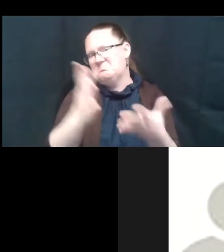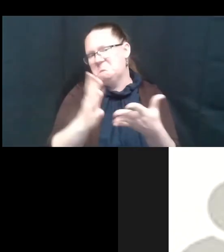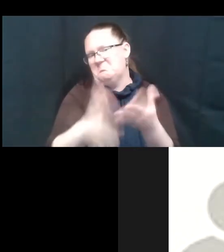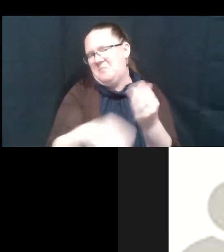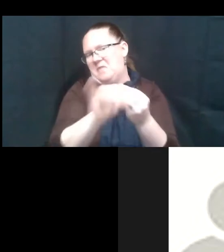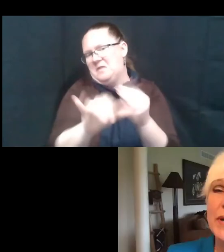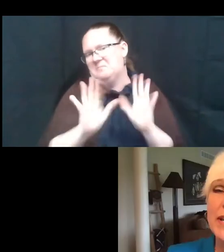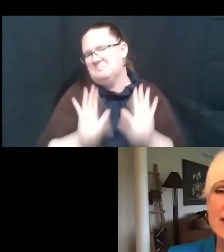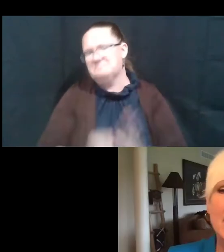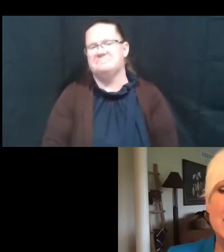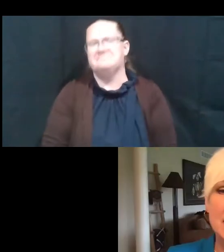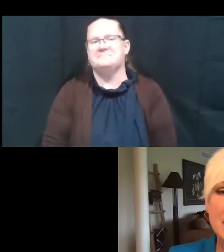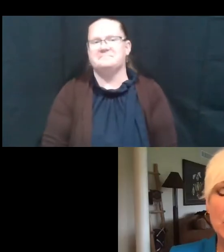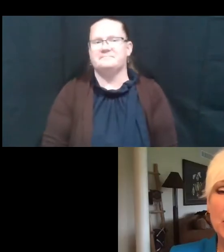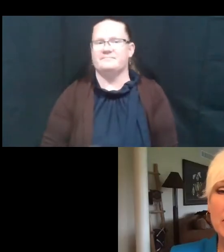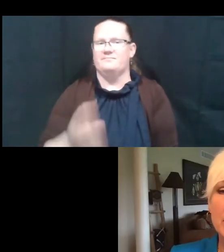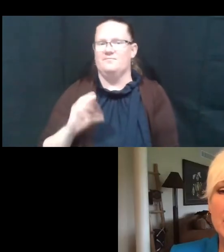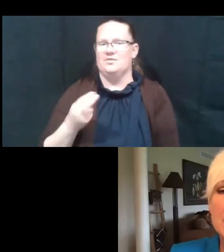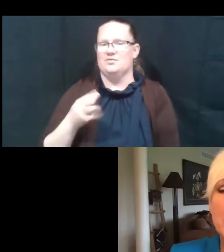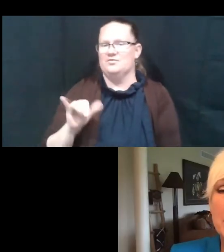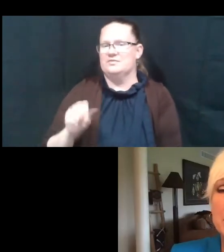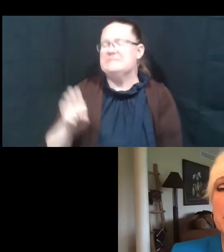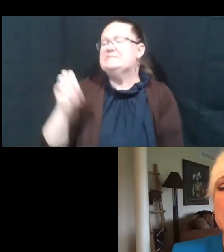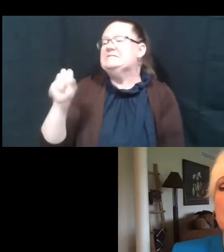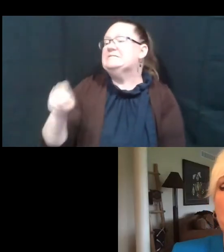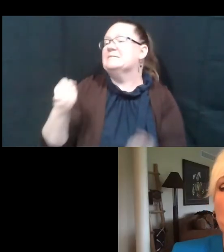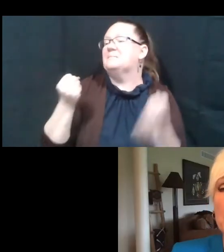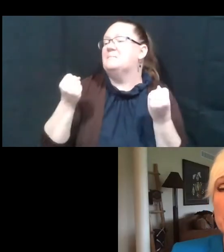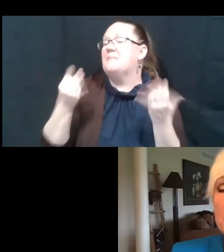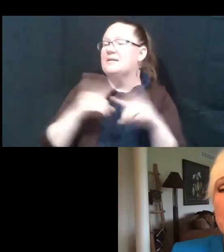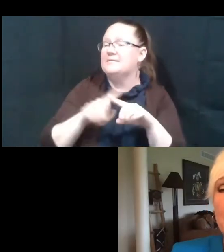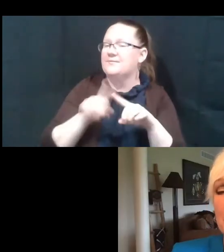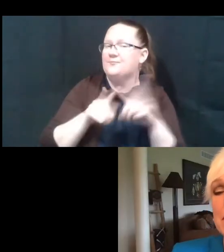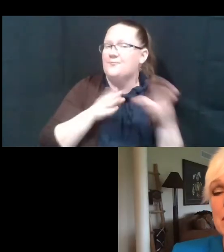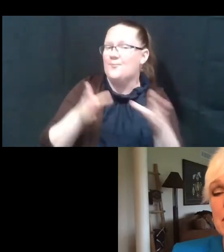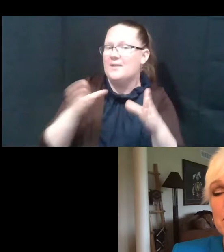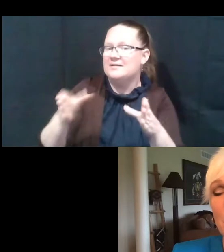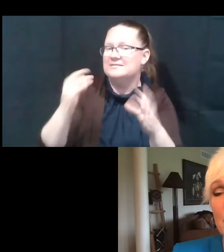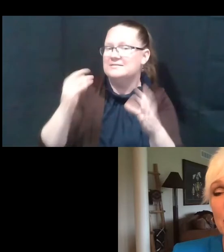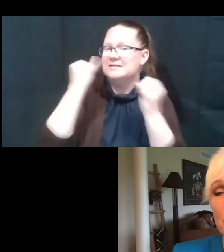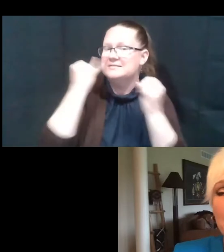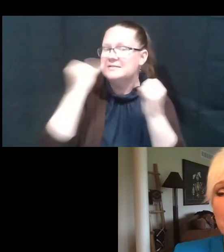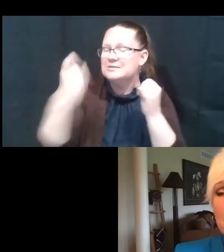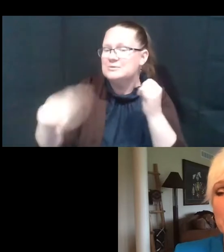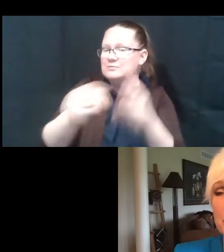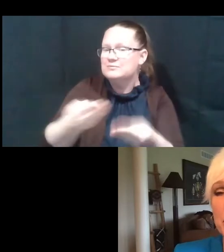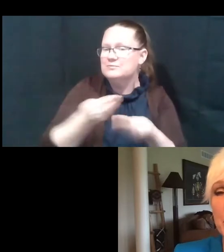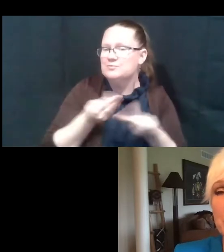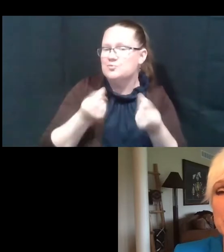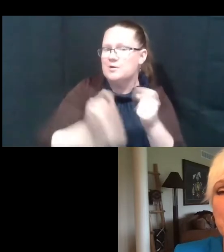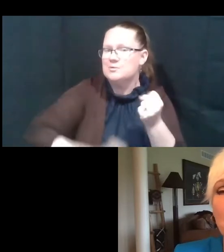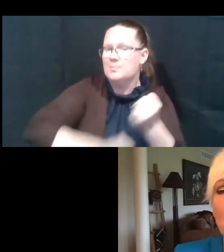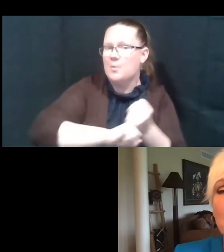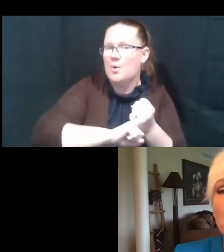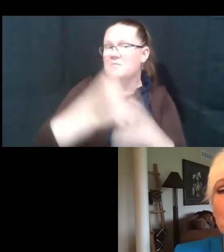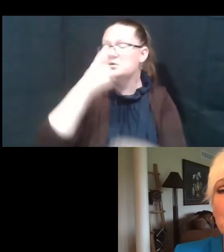Yeah, there are lots of ways and ideas that you all have given us to be able to be supportive. Mark and Laurie, if you could turn your cameras